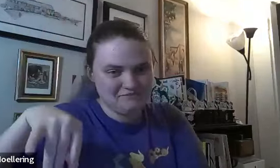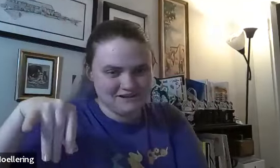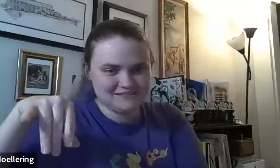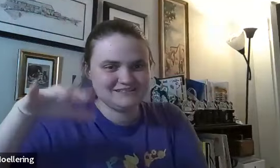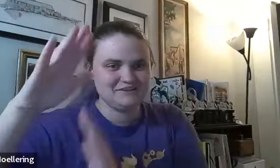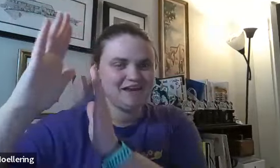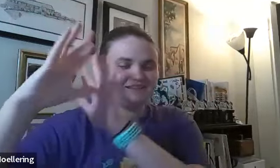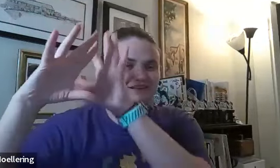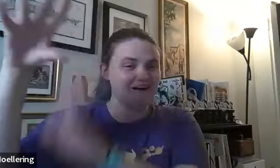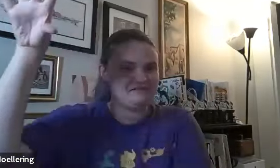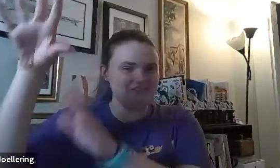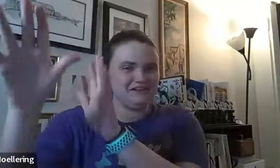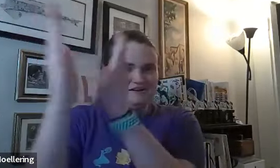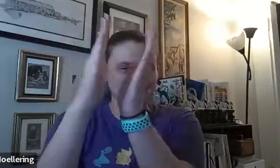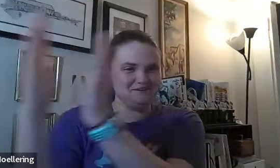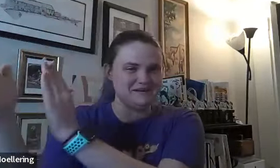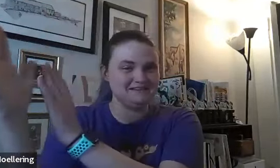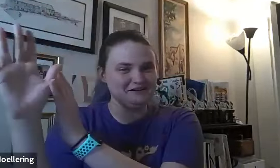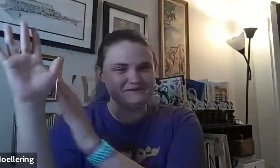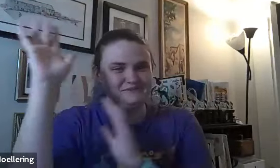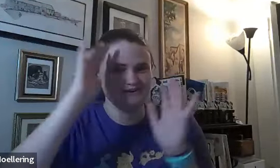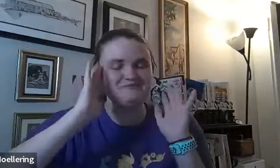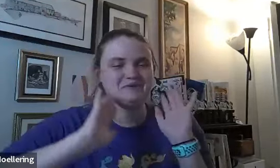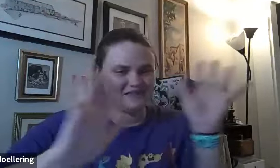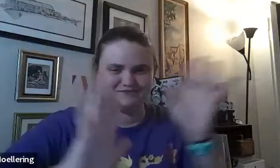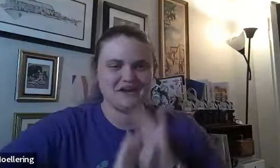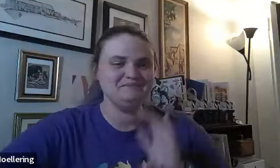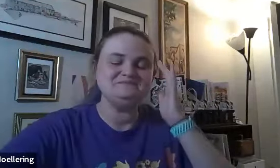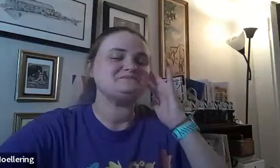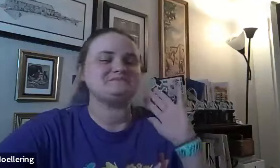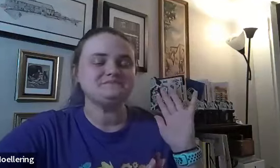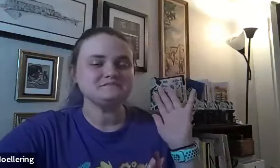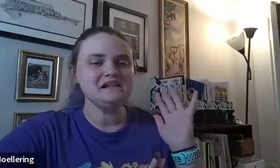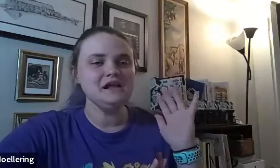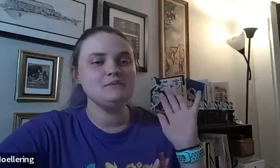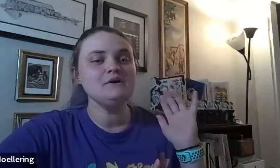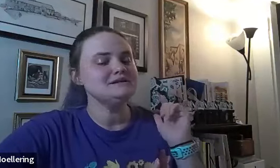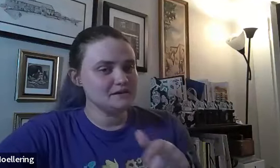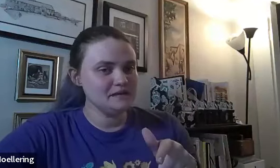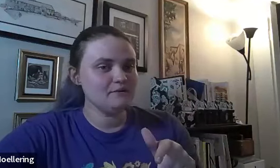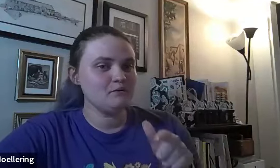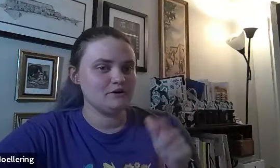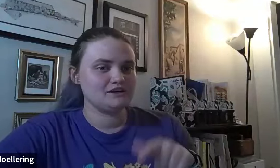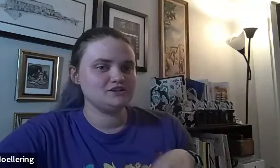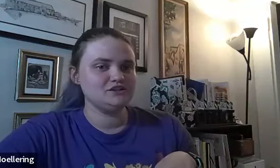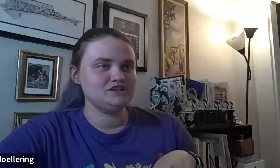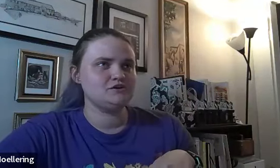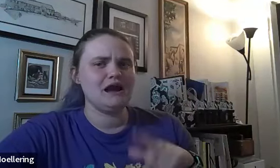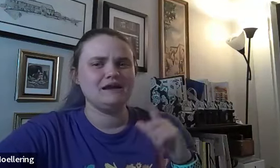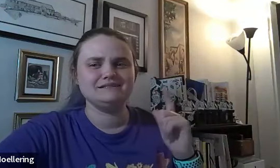box, and I was like, that is a lot right there. I wanted to make it a little bit bigger, but that's fine. Some people will actually do, I